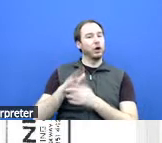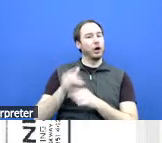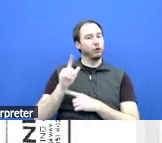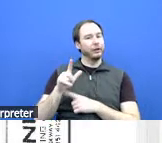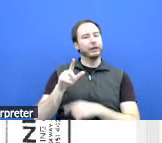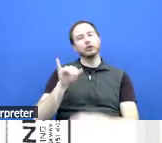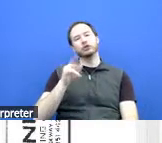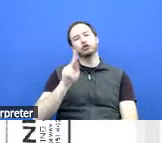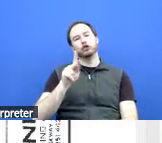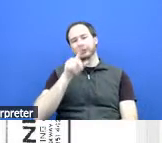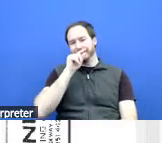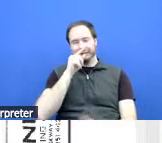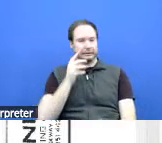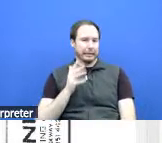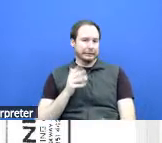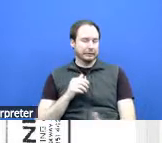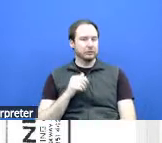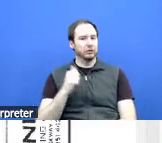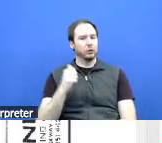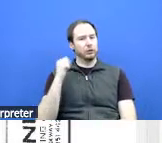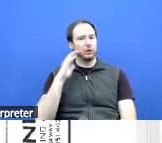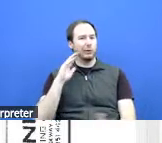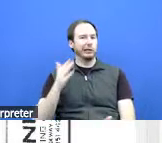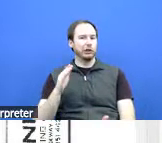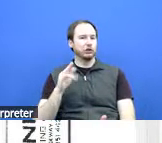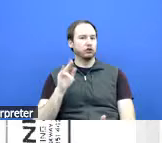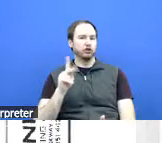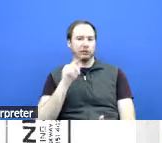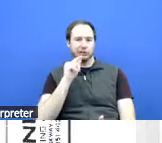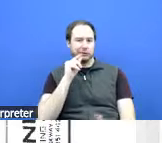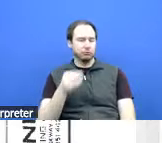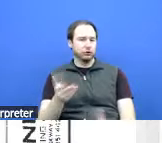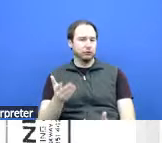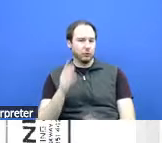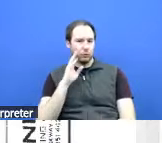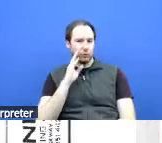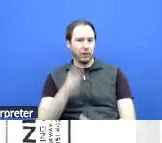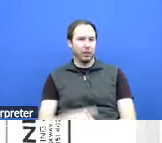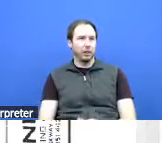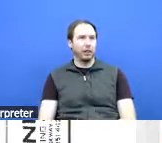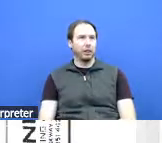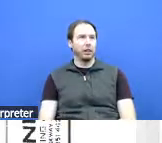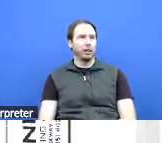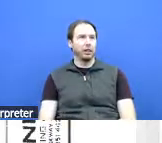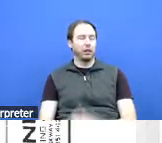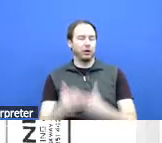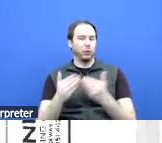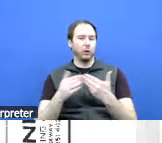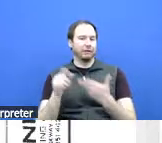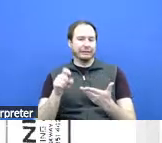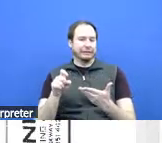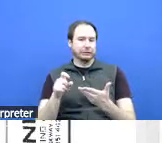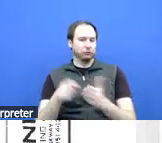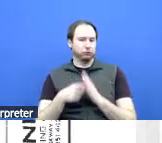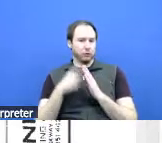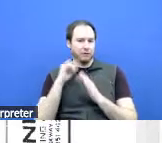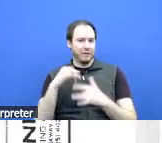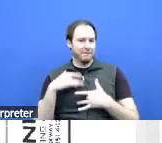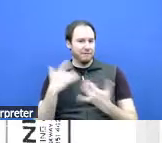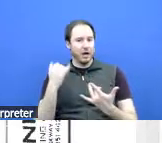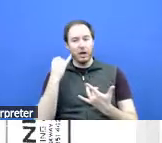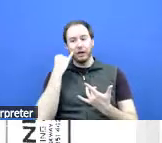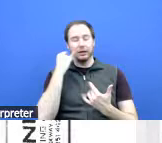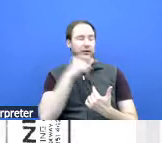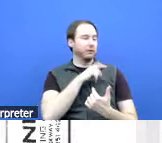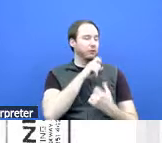jerk chicken. So he would cook like jerk chicken, stuff like that. Whatever needs to be cooked. If we have to bring